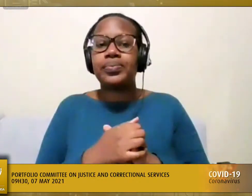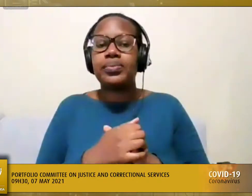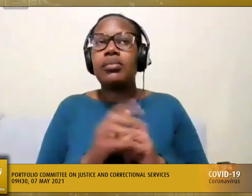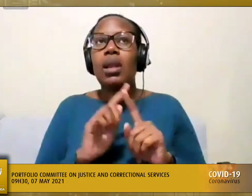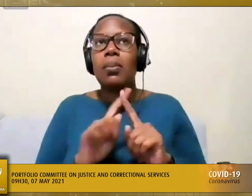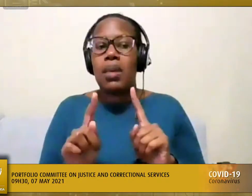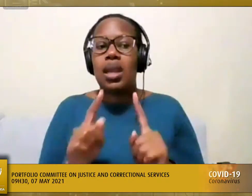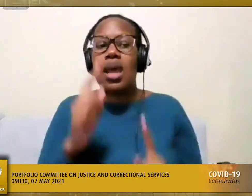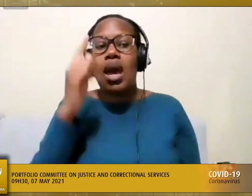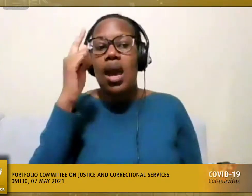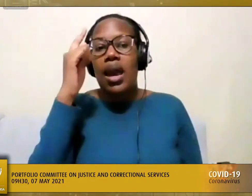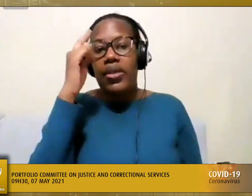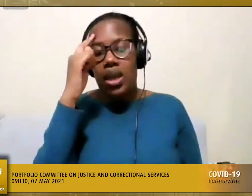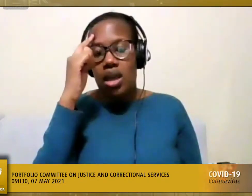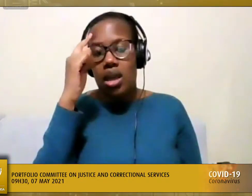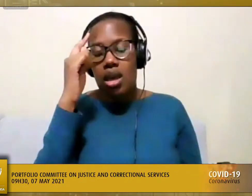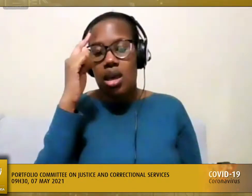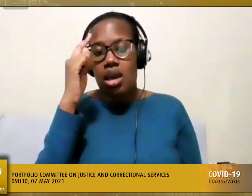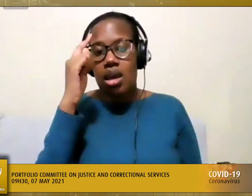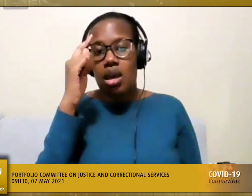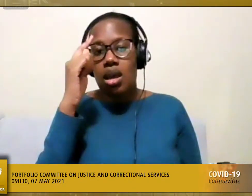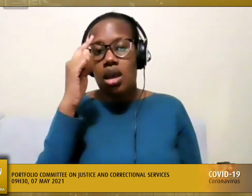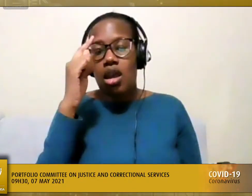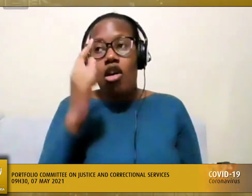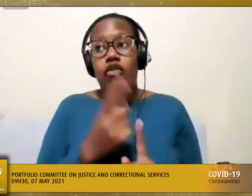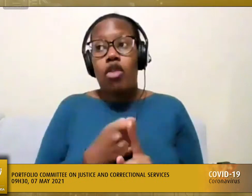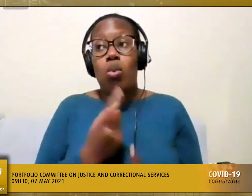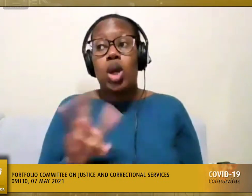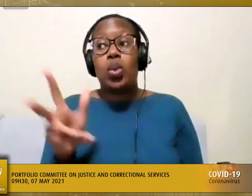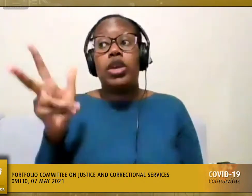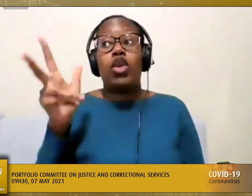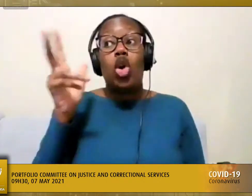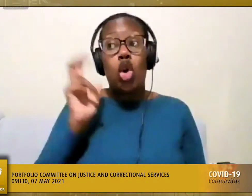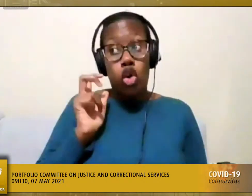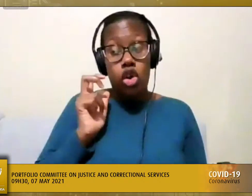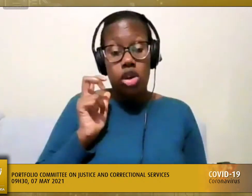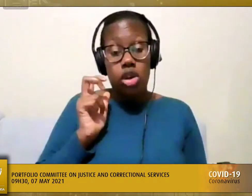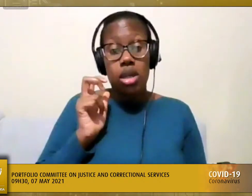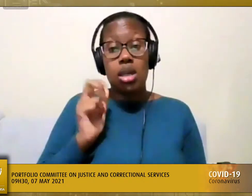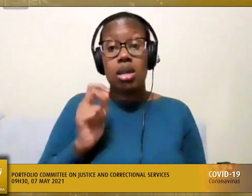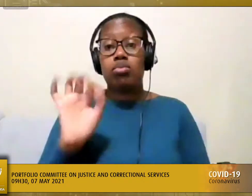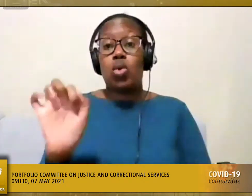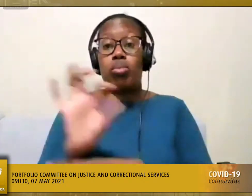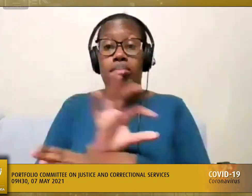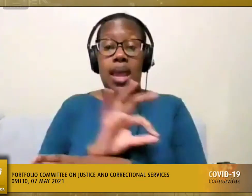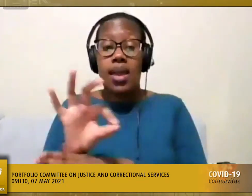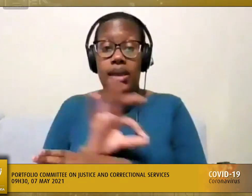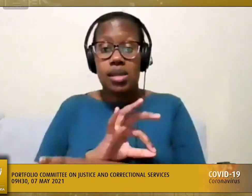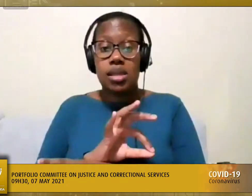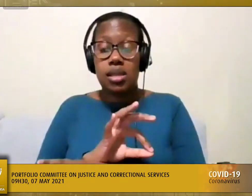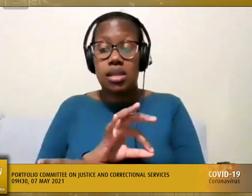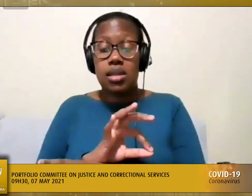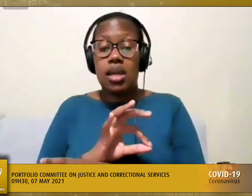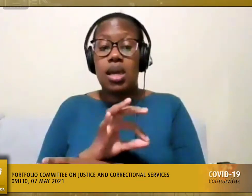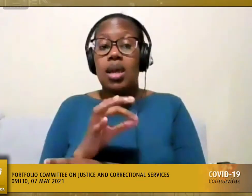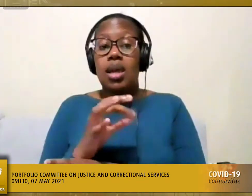I do think that um from what we have had the plans that you have as the department